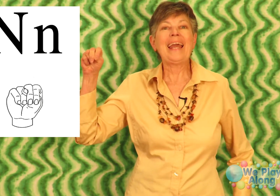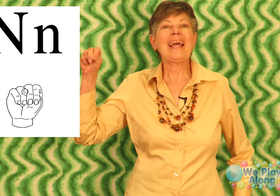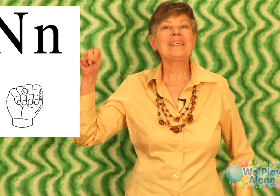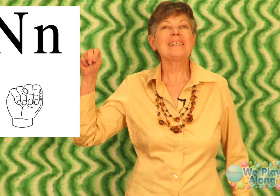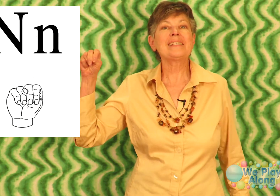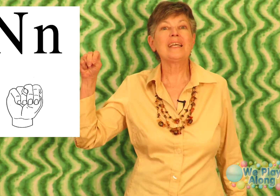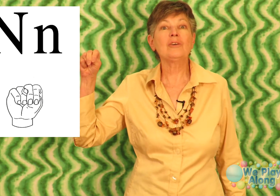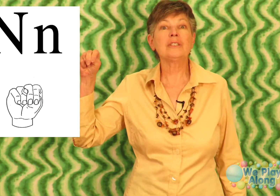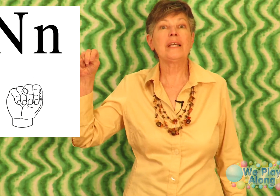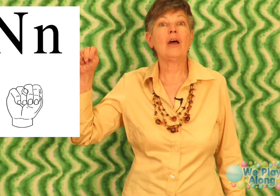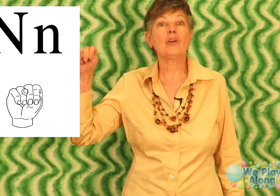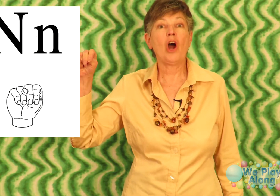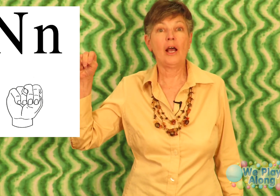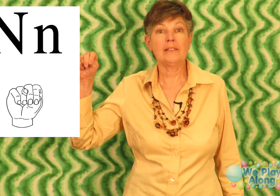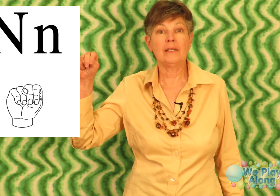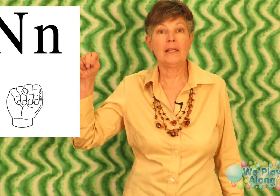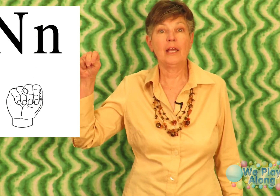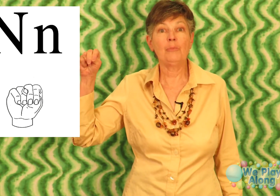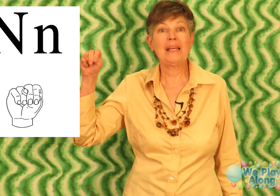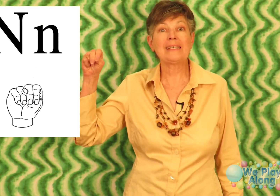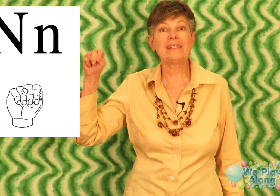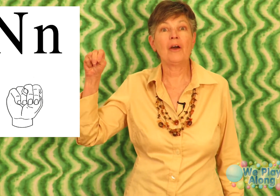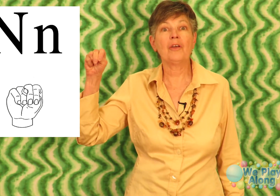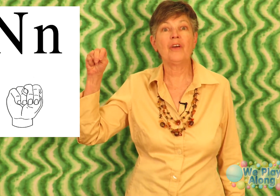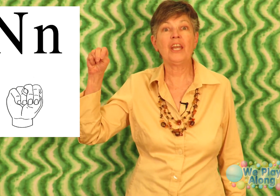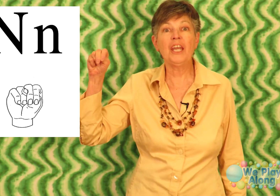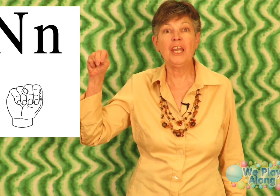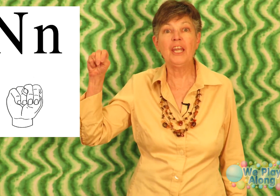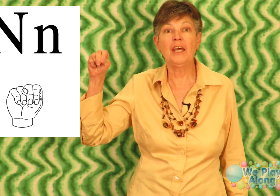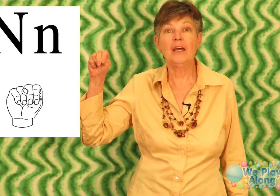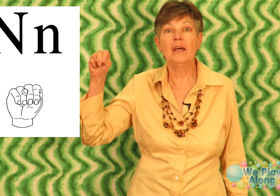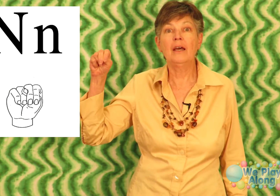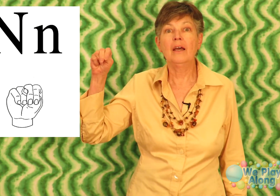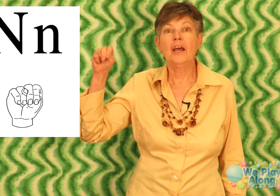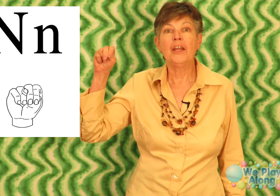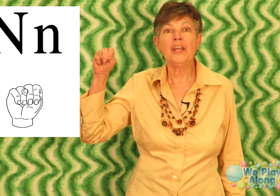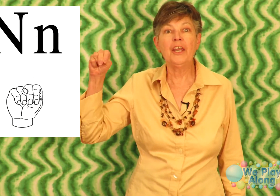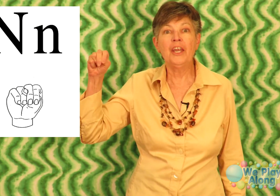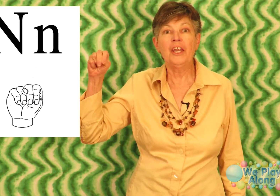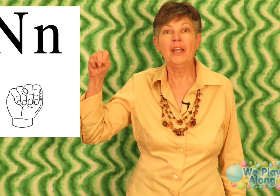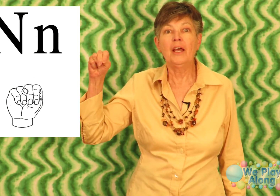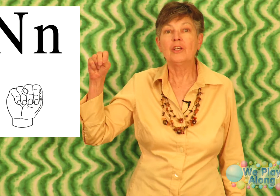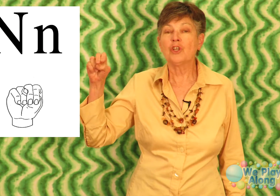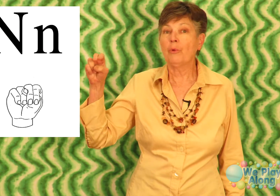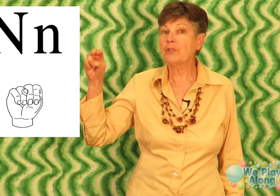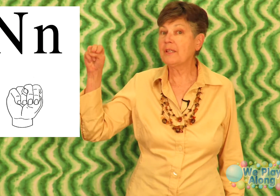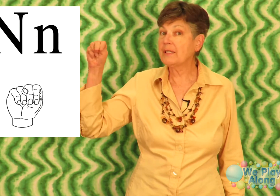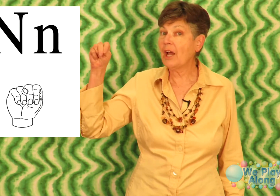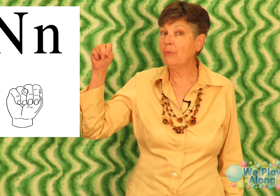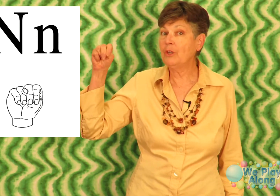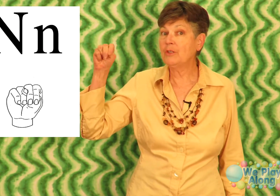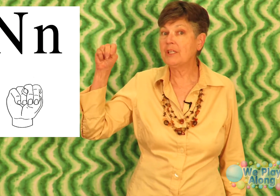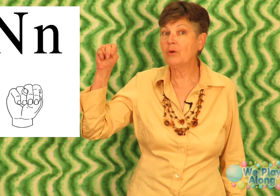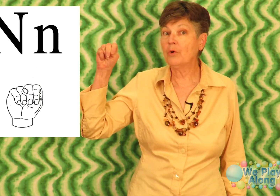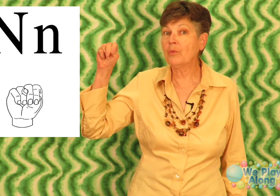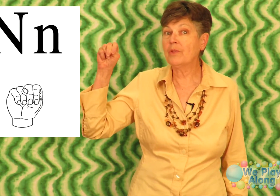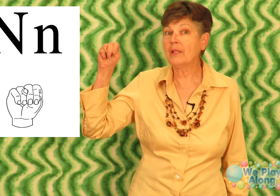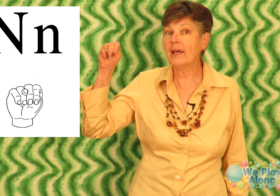N is a single sound consonant. It makes a sound of N. N. So most of the time when you see a word with the